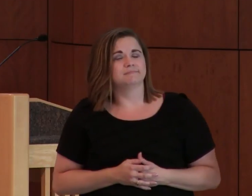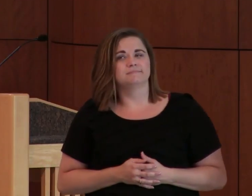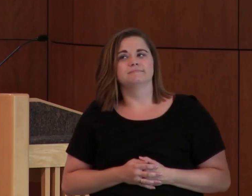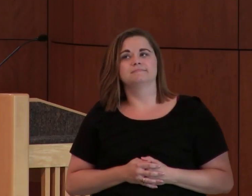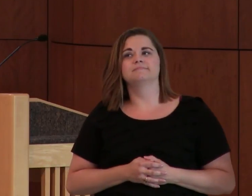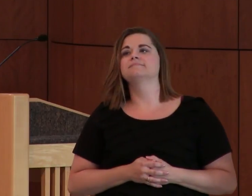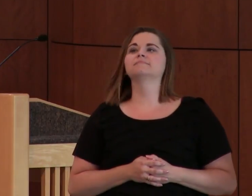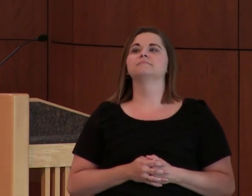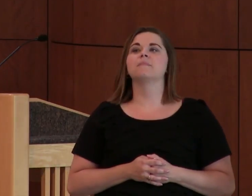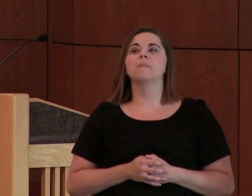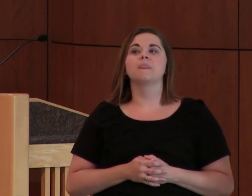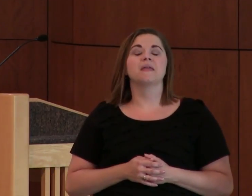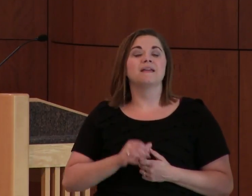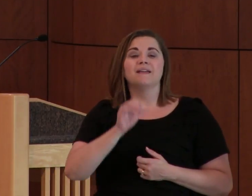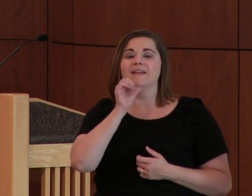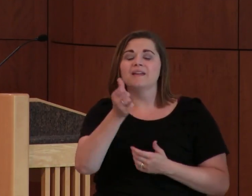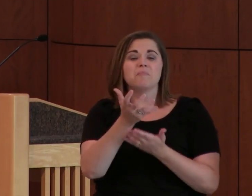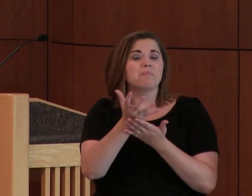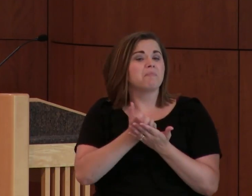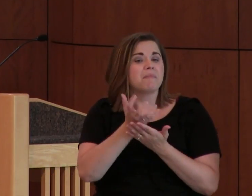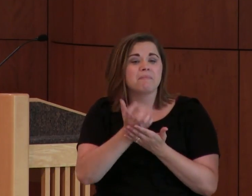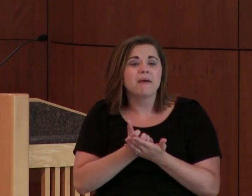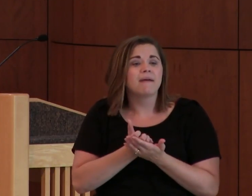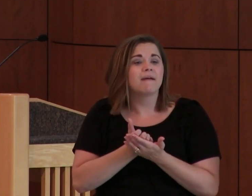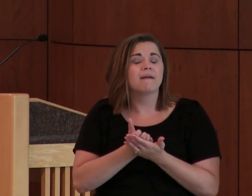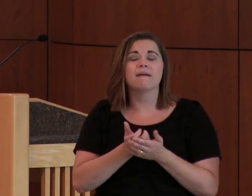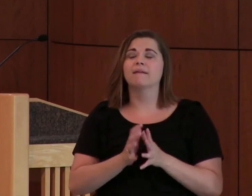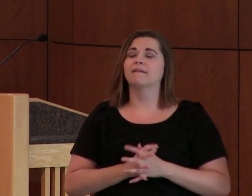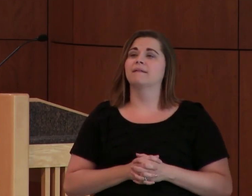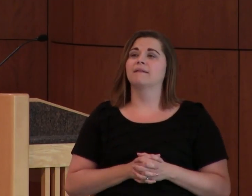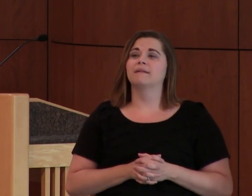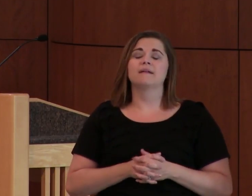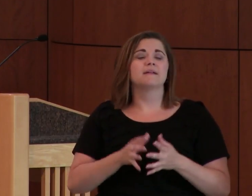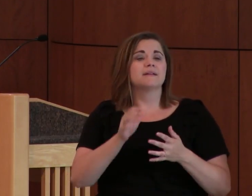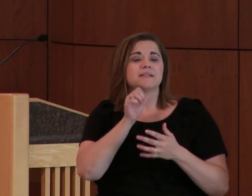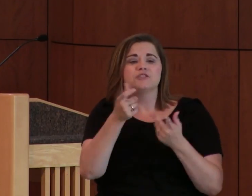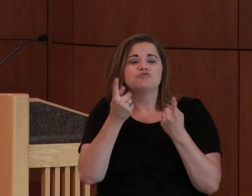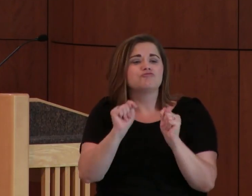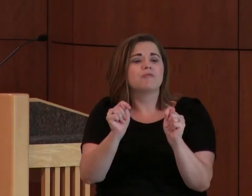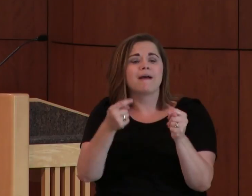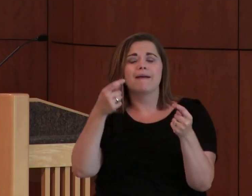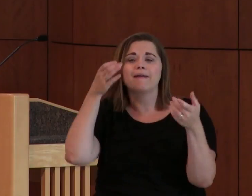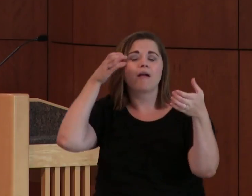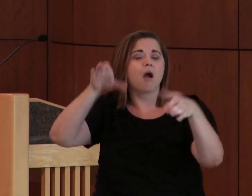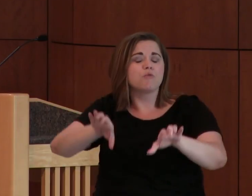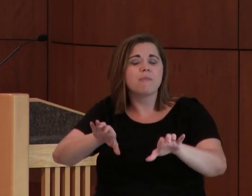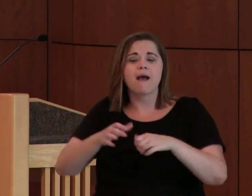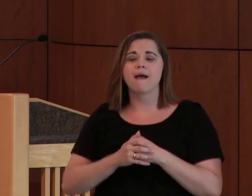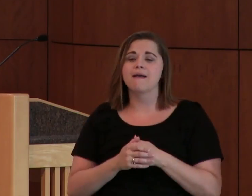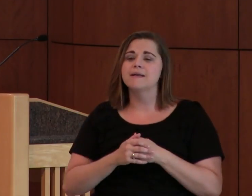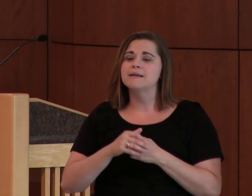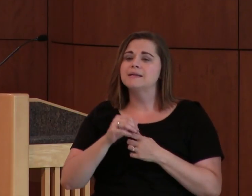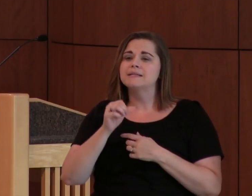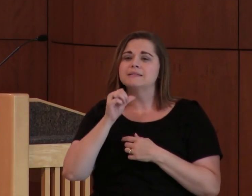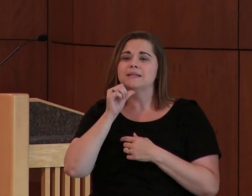Because he didn't plead or beg. He didn't try to compromise. He didn't point to their need for mercy.